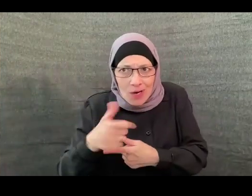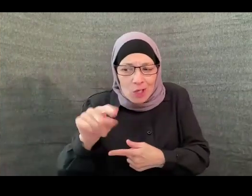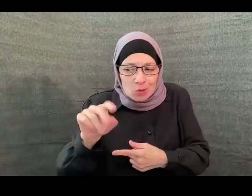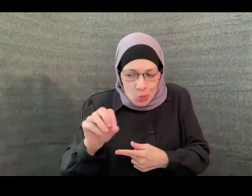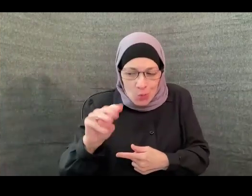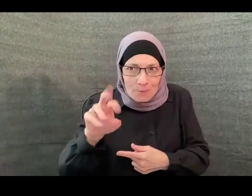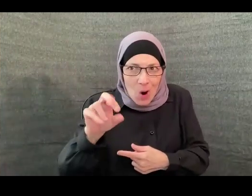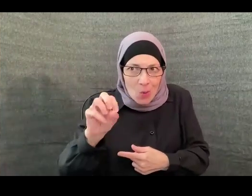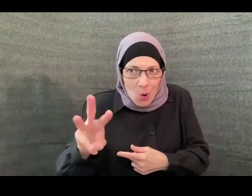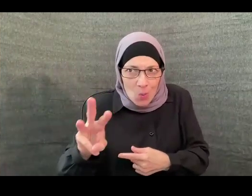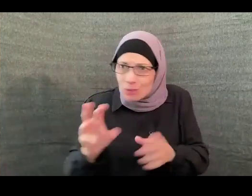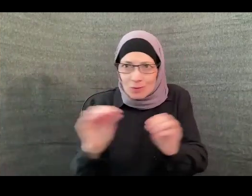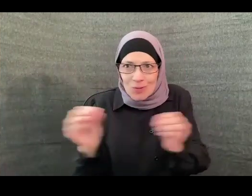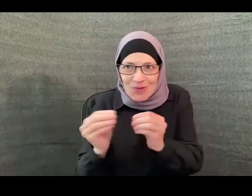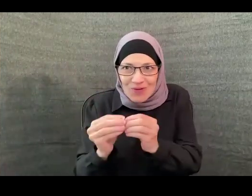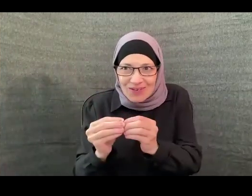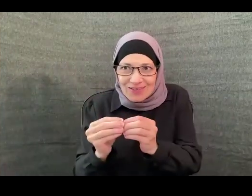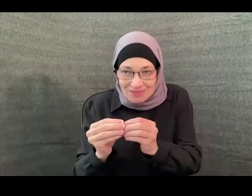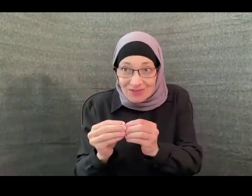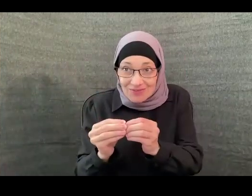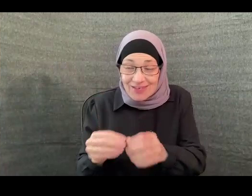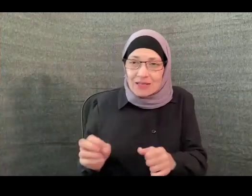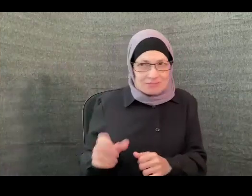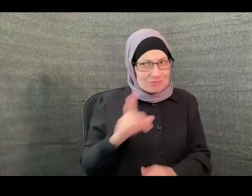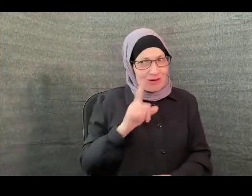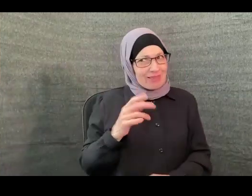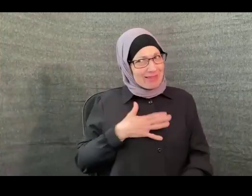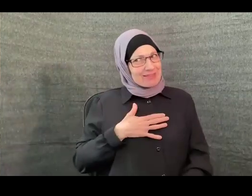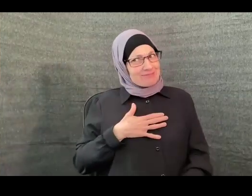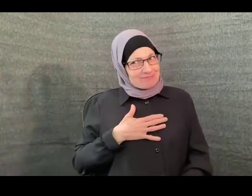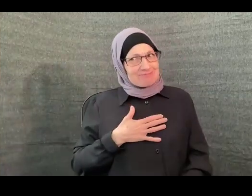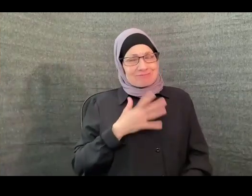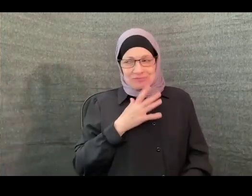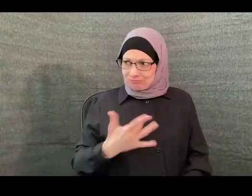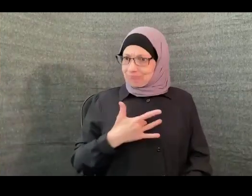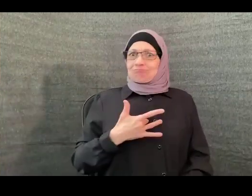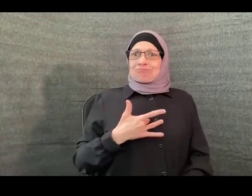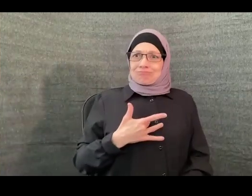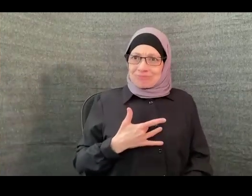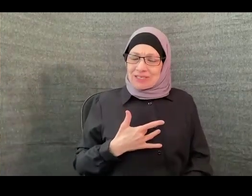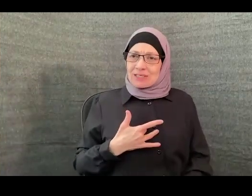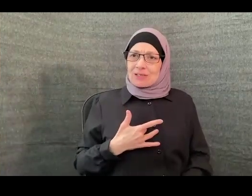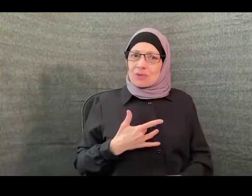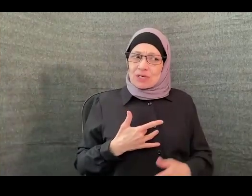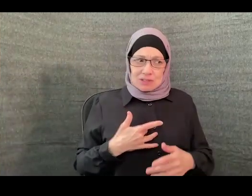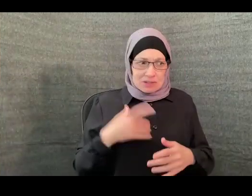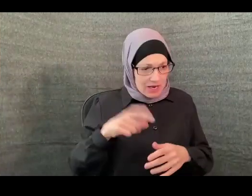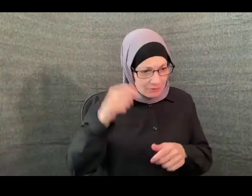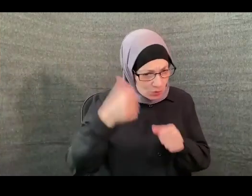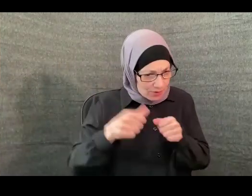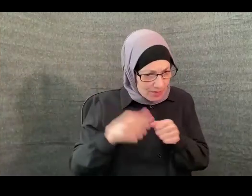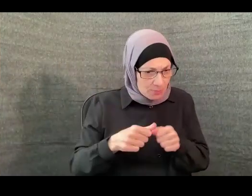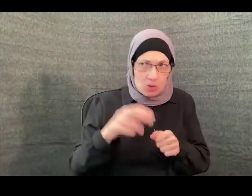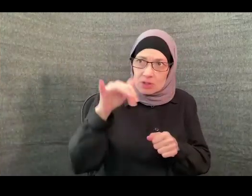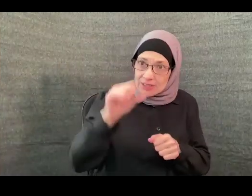It's a very horrifying concept that you remember that, yes, there will be a day after this